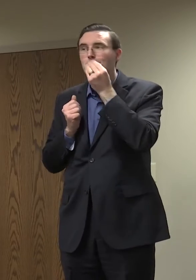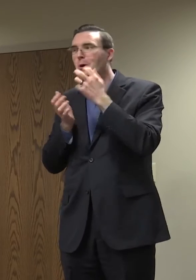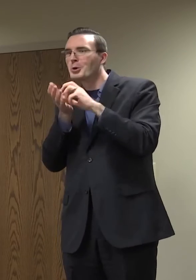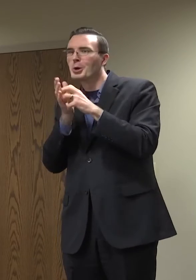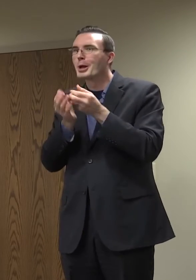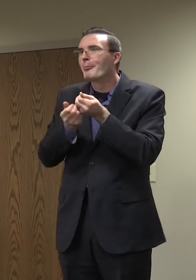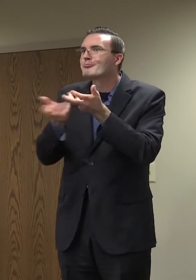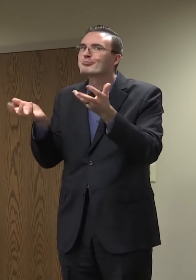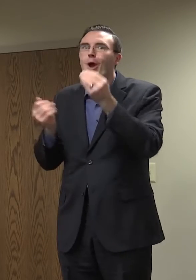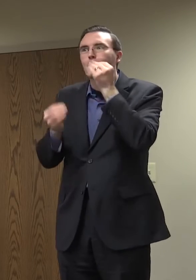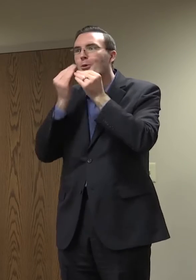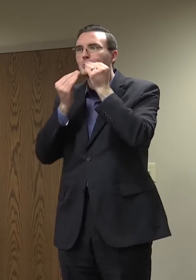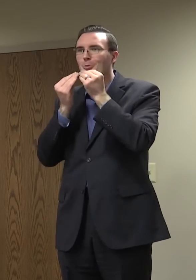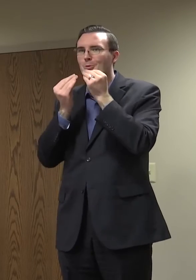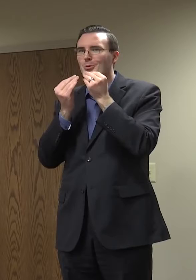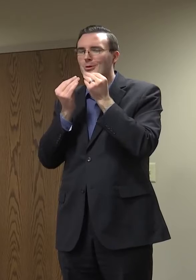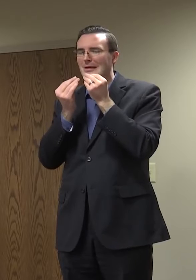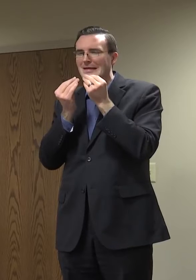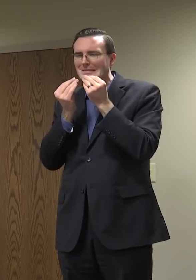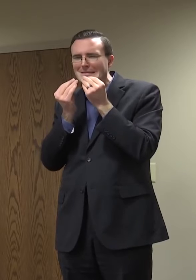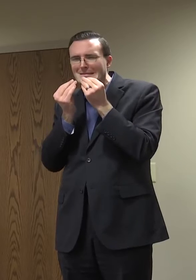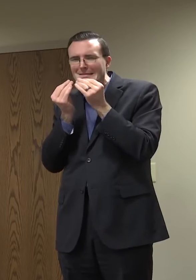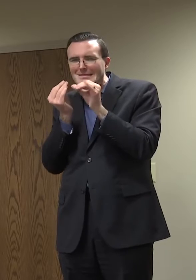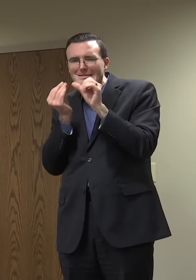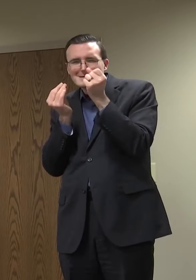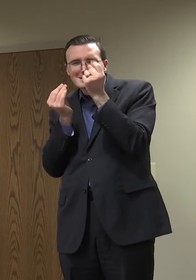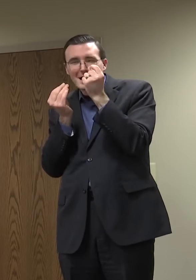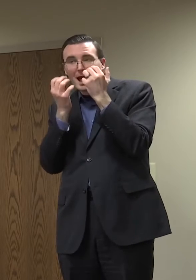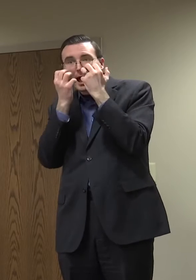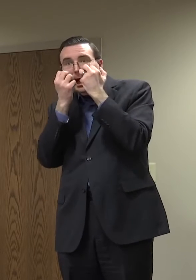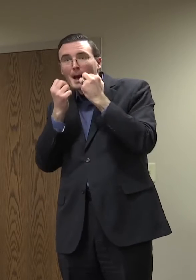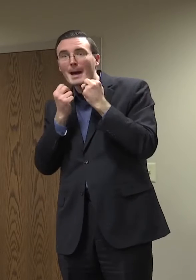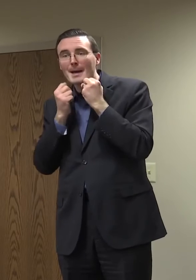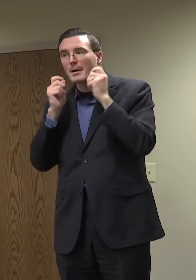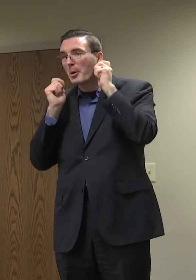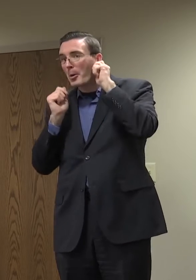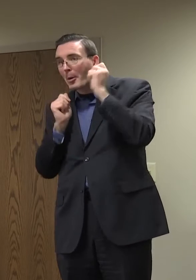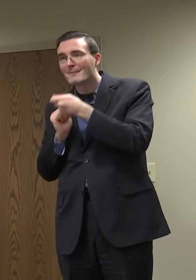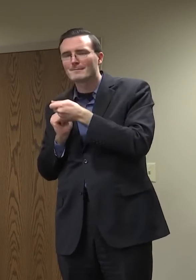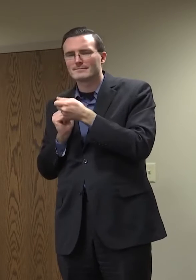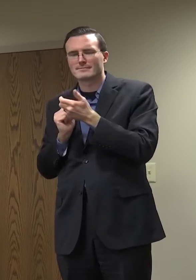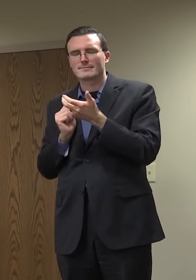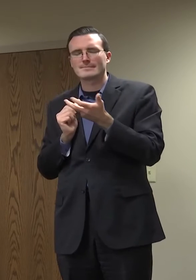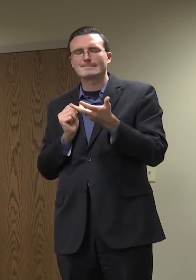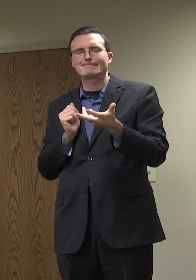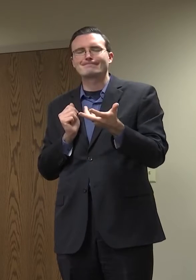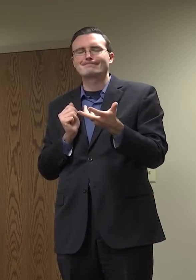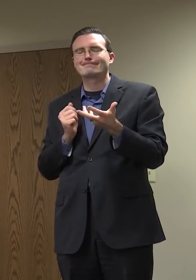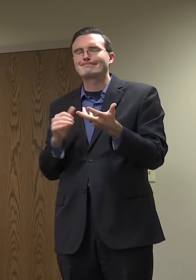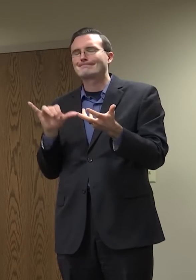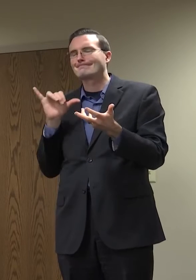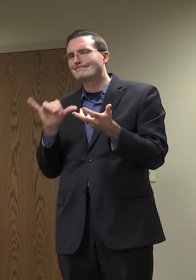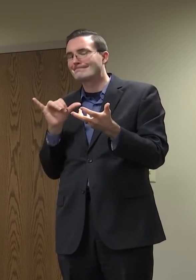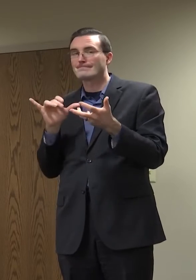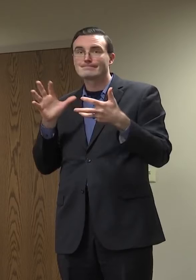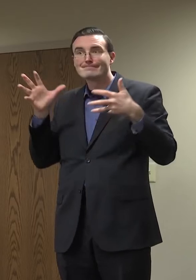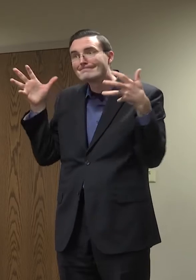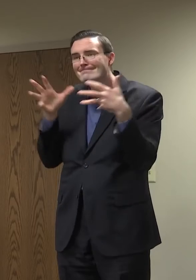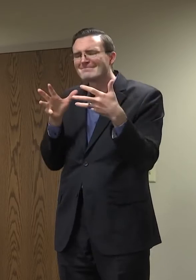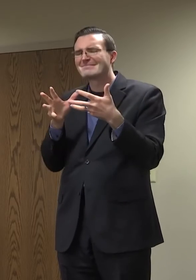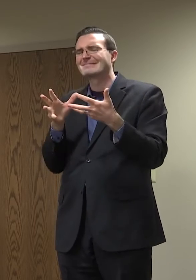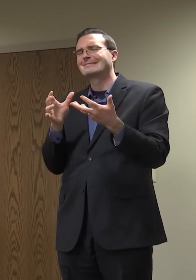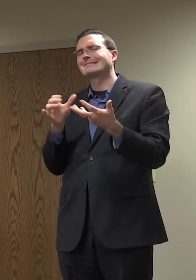It's very important that we understand that those are the behaviors that we really need to work on as individuals and collectively as a